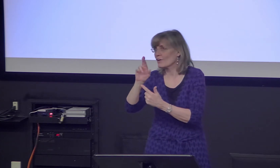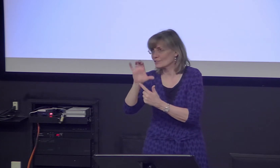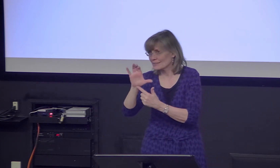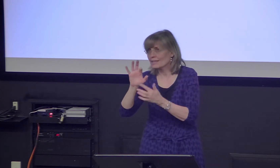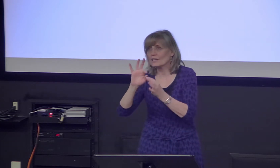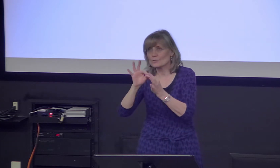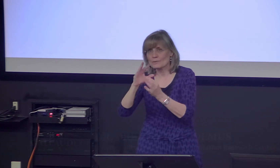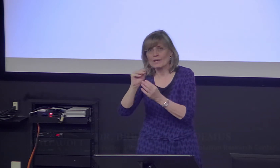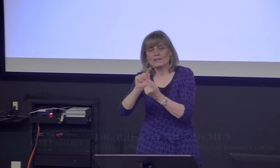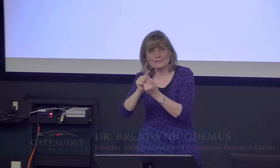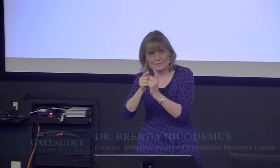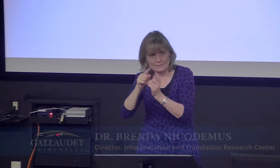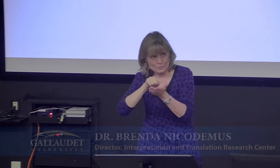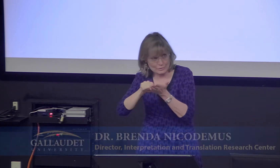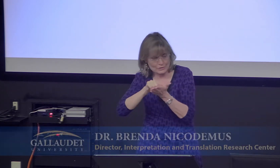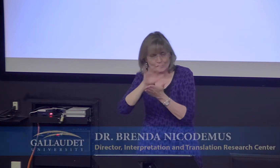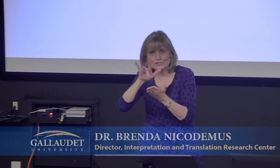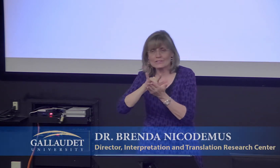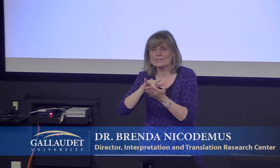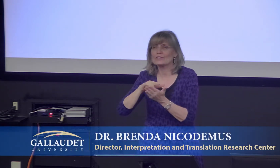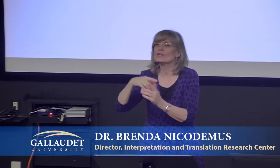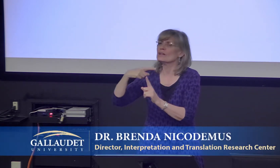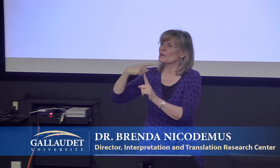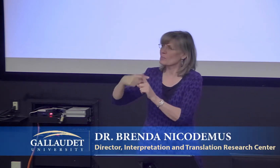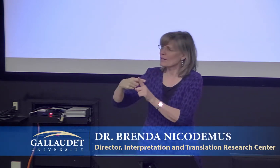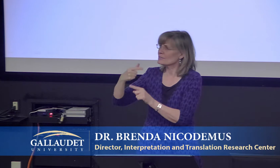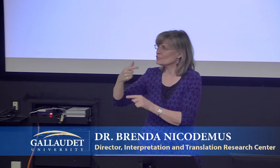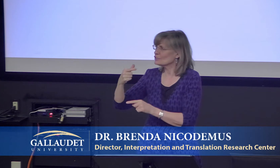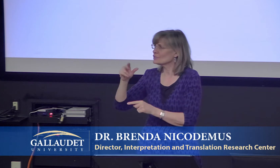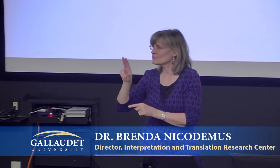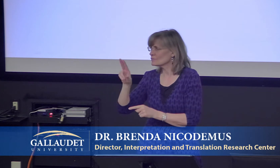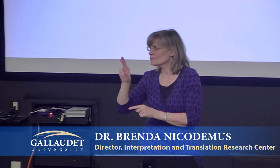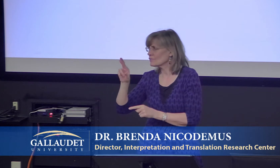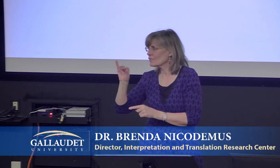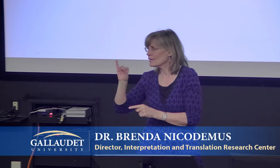the ITRC, Interpreter Regional Research Center, and